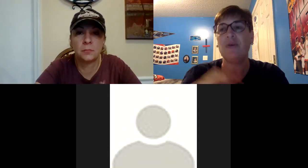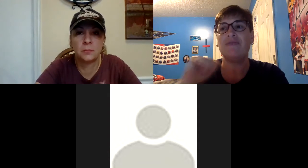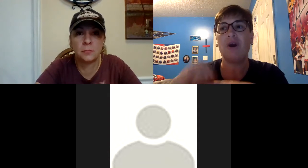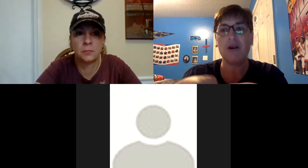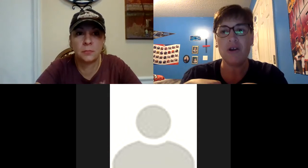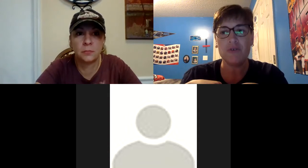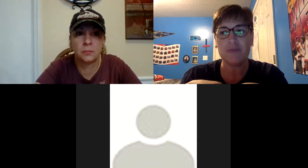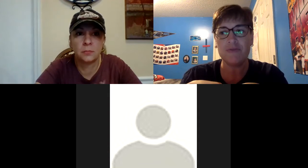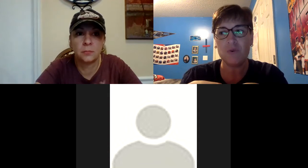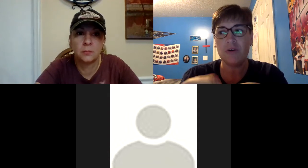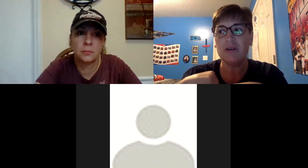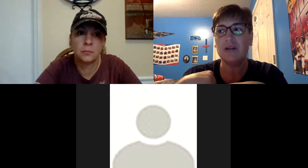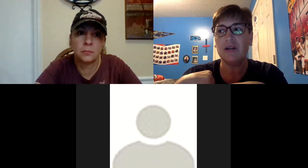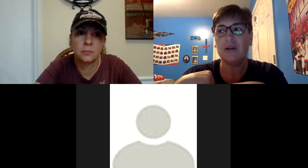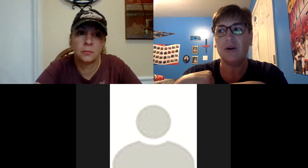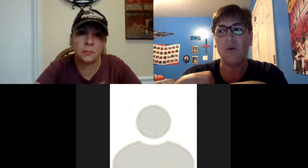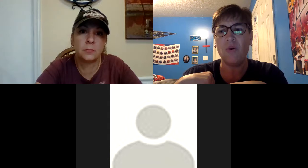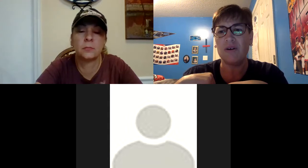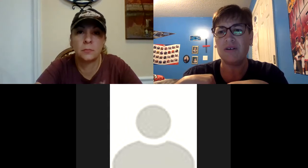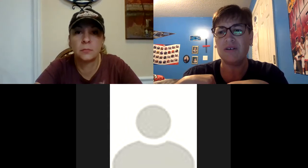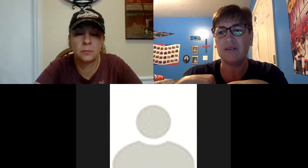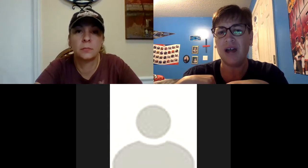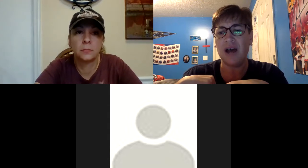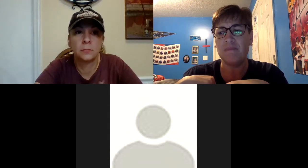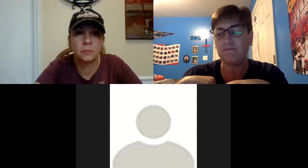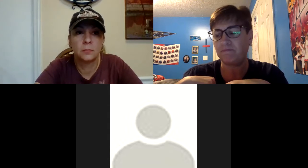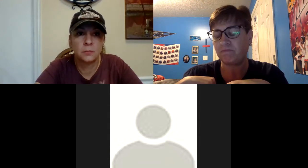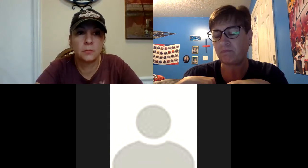either we've gone over before or,